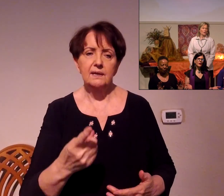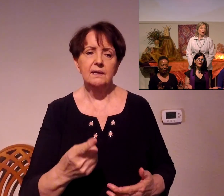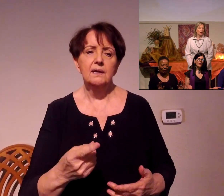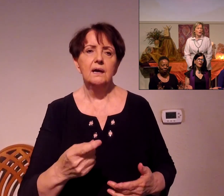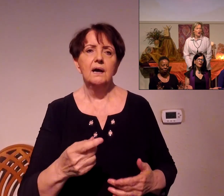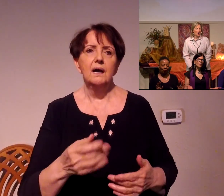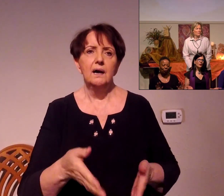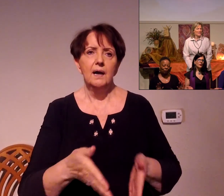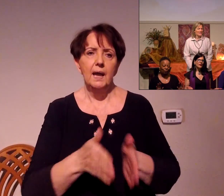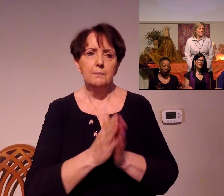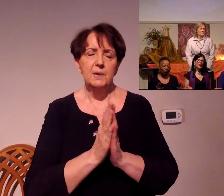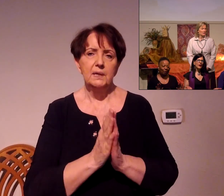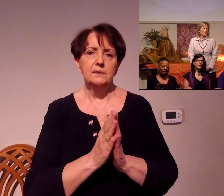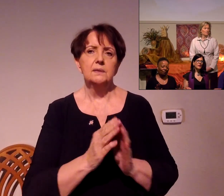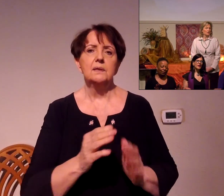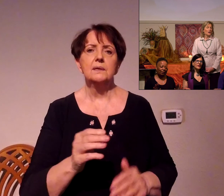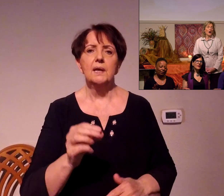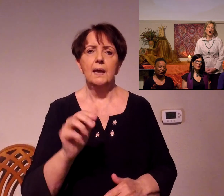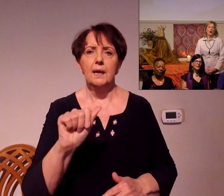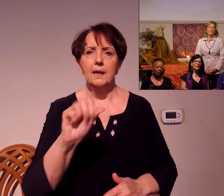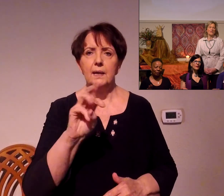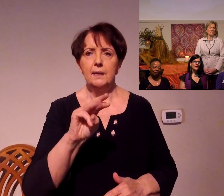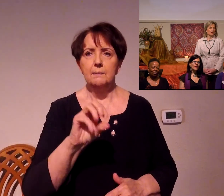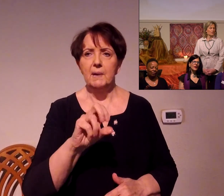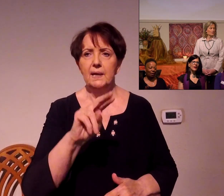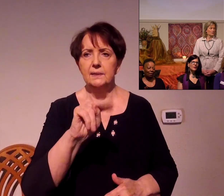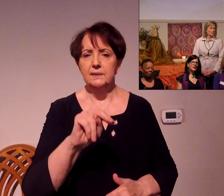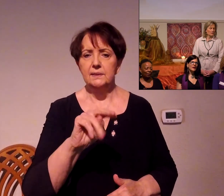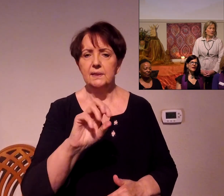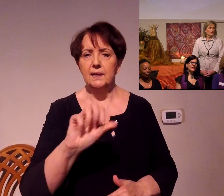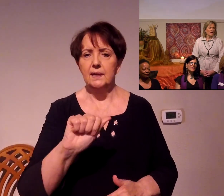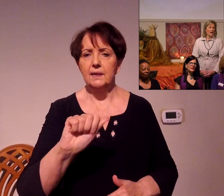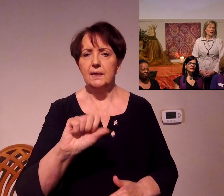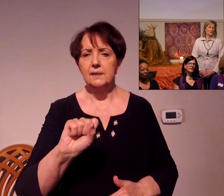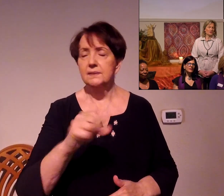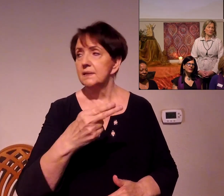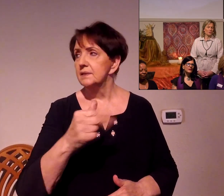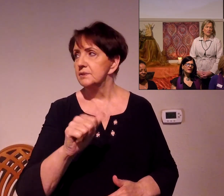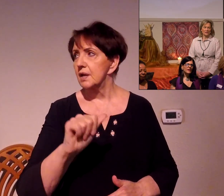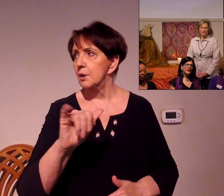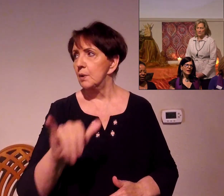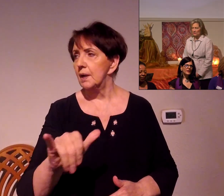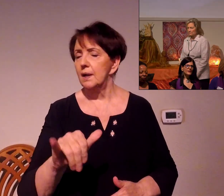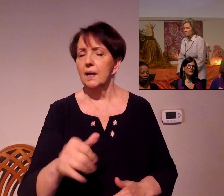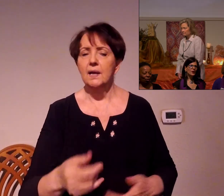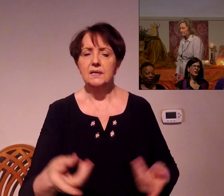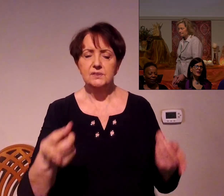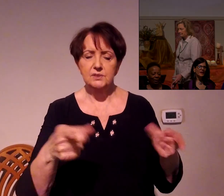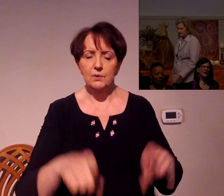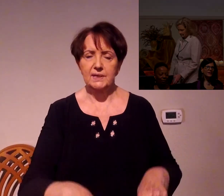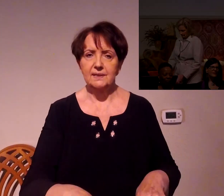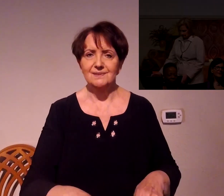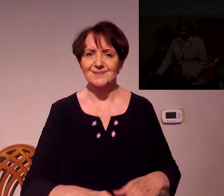Aho, Amen, Amen, and so it is.